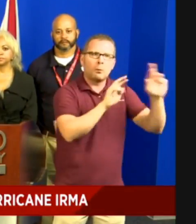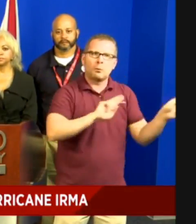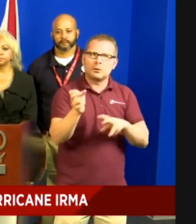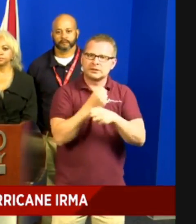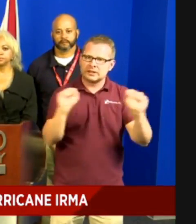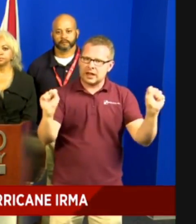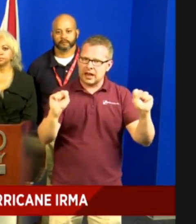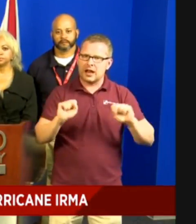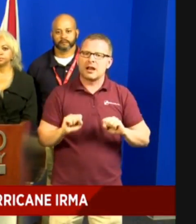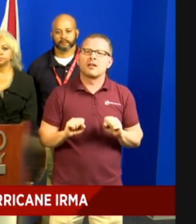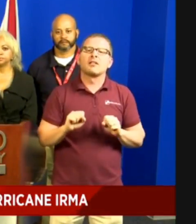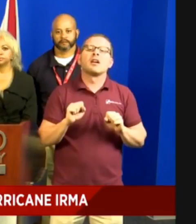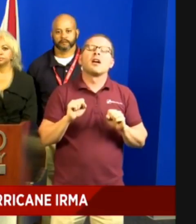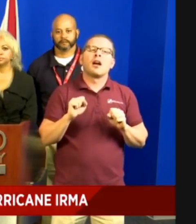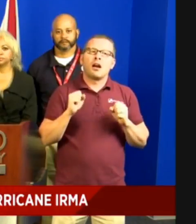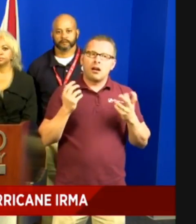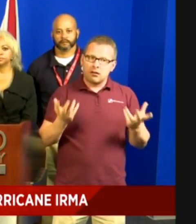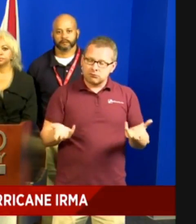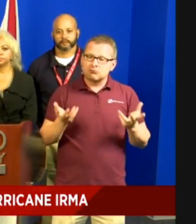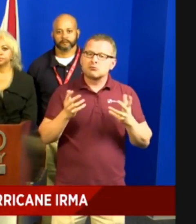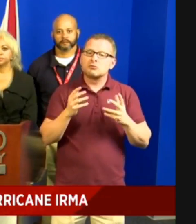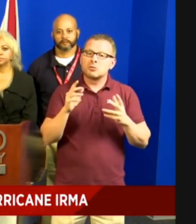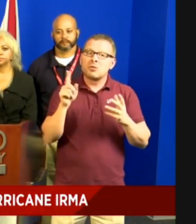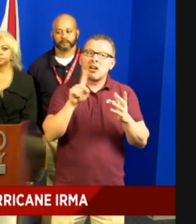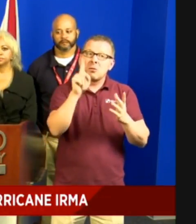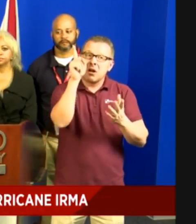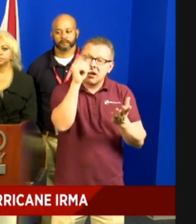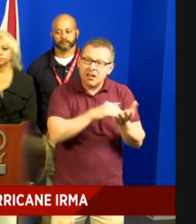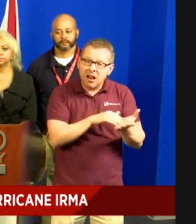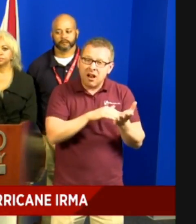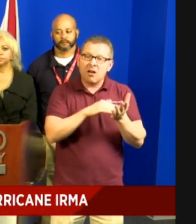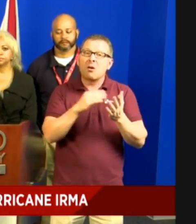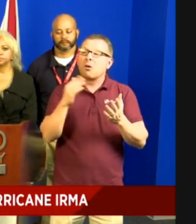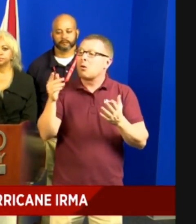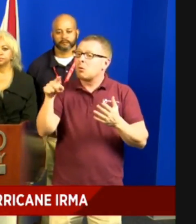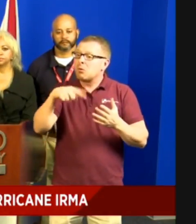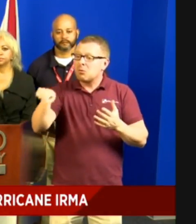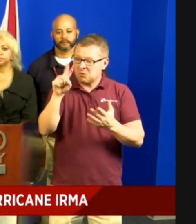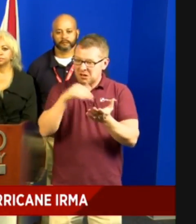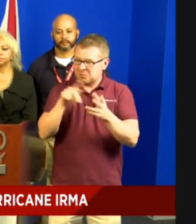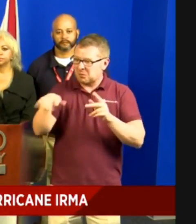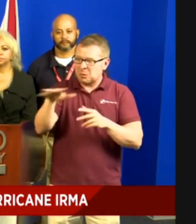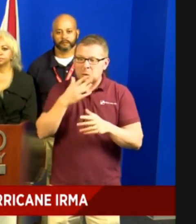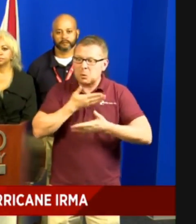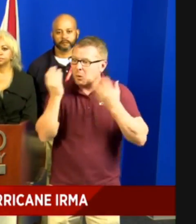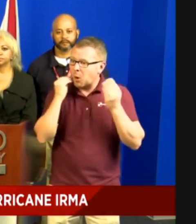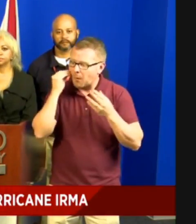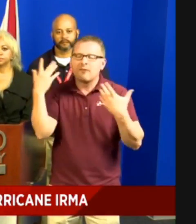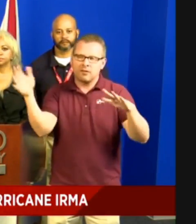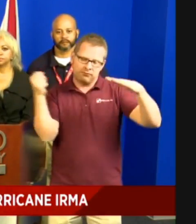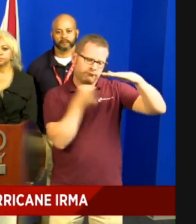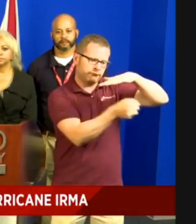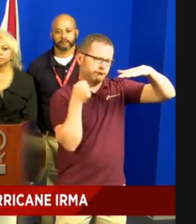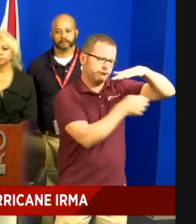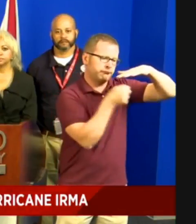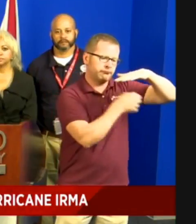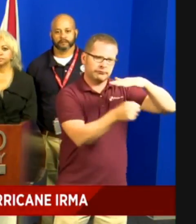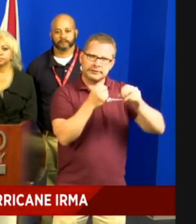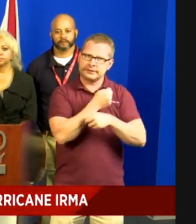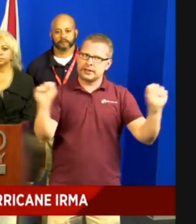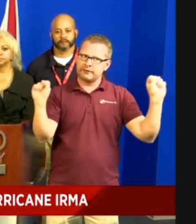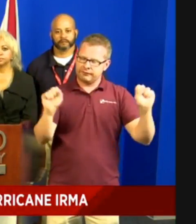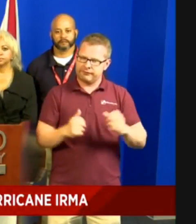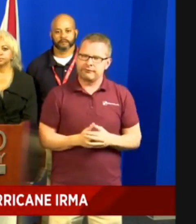Also, more than 1,000 persons in our community experiencing homelessness have been safely sheltered. Many